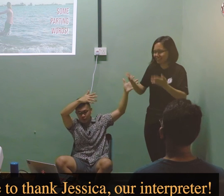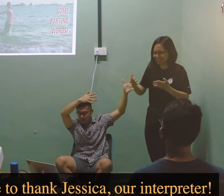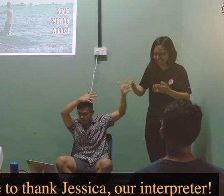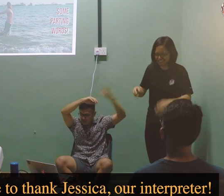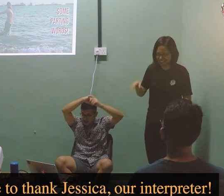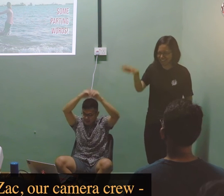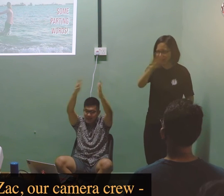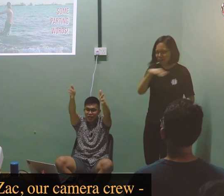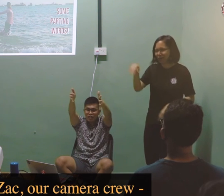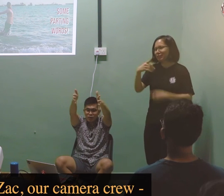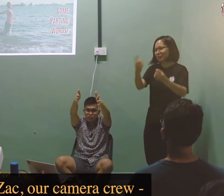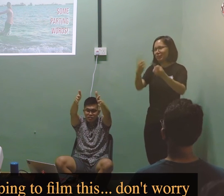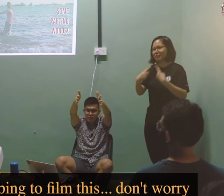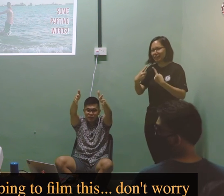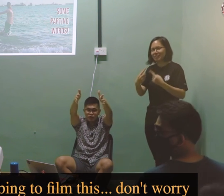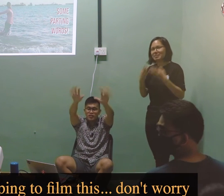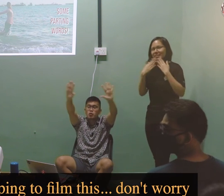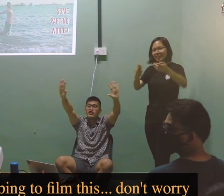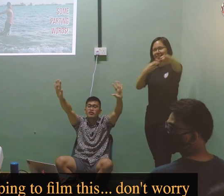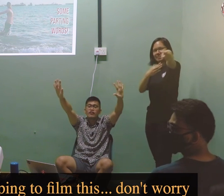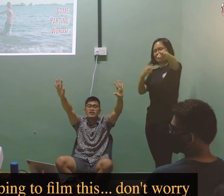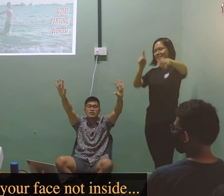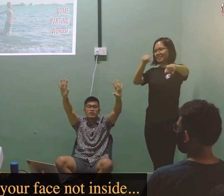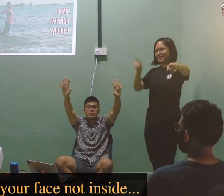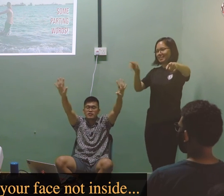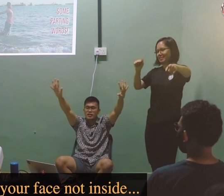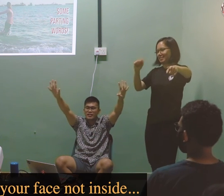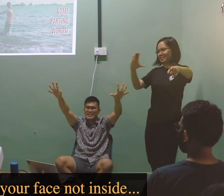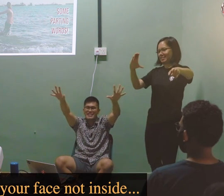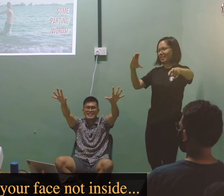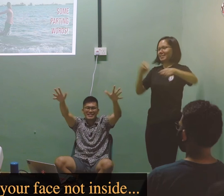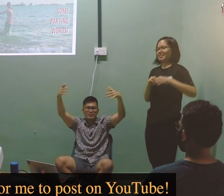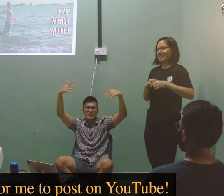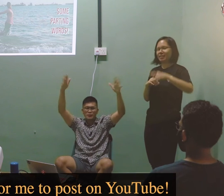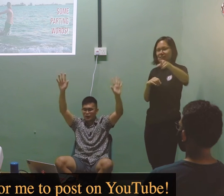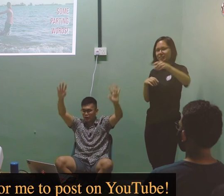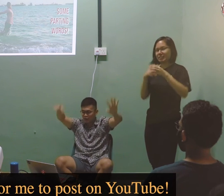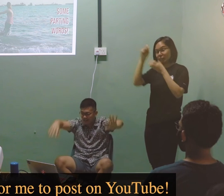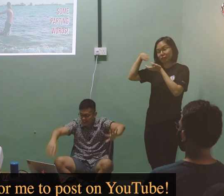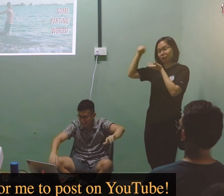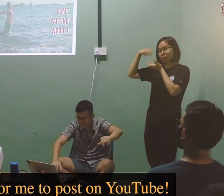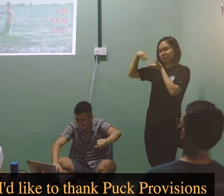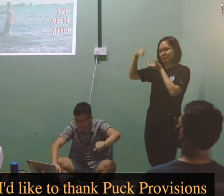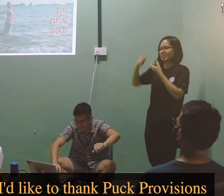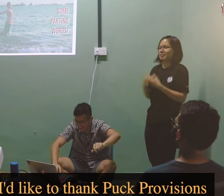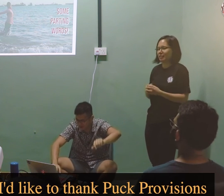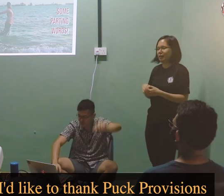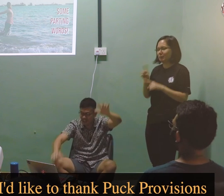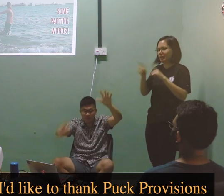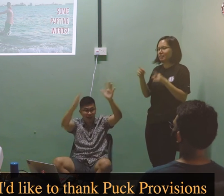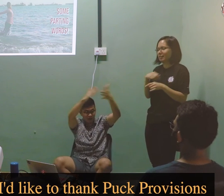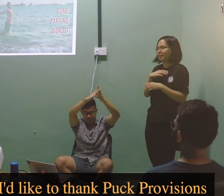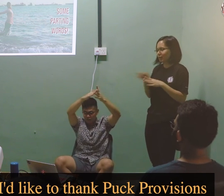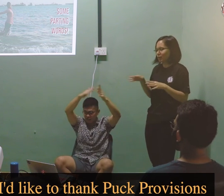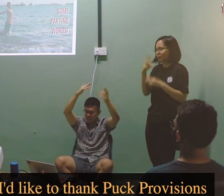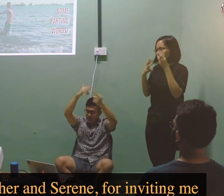our interpreter. Zach, our camera crew, he's helping to film this. Don't worry, not your face not inside. It's for me to post on YouTube. And also like to